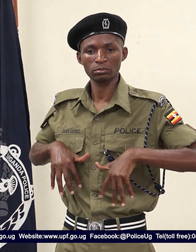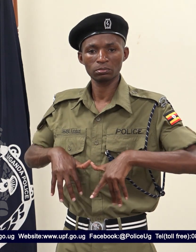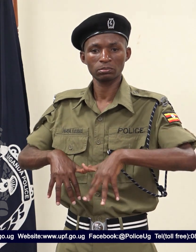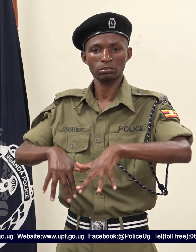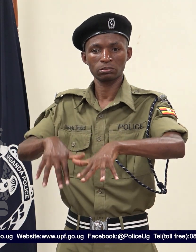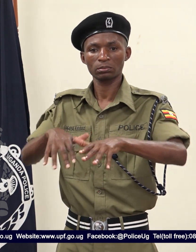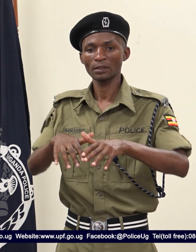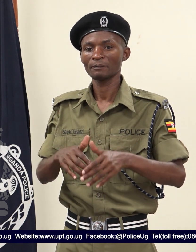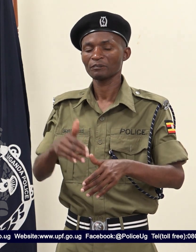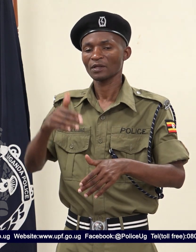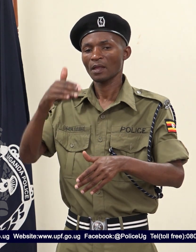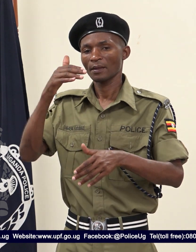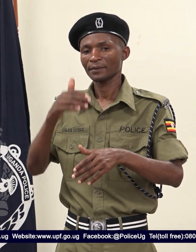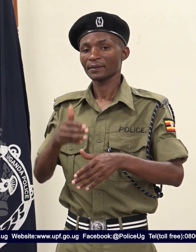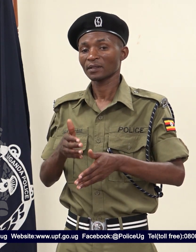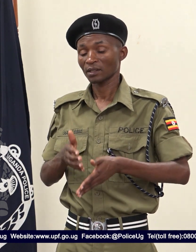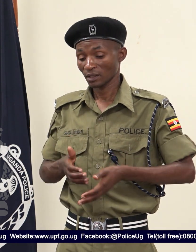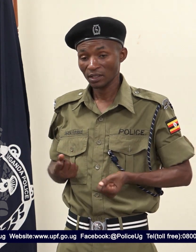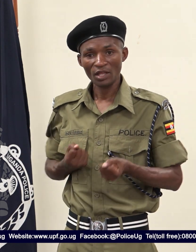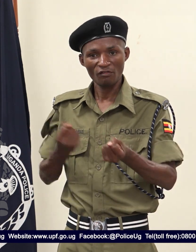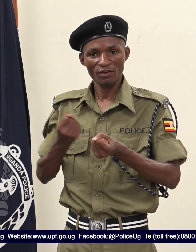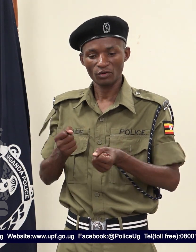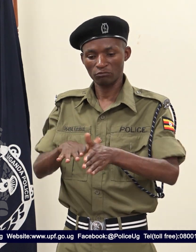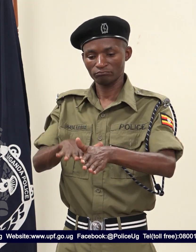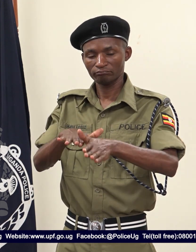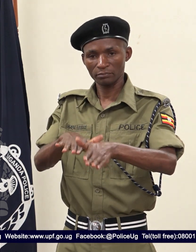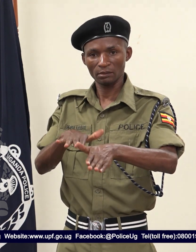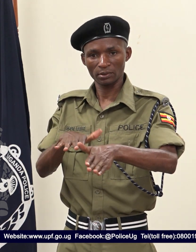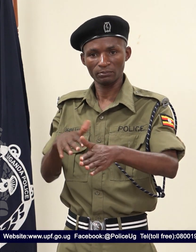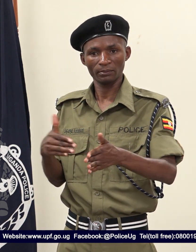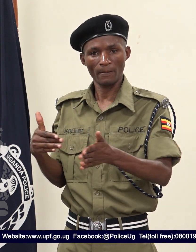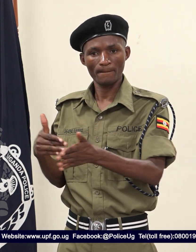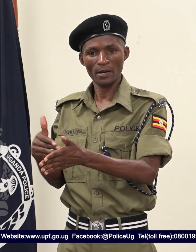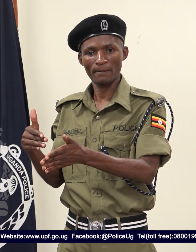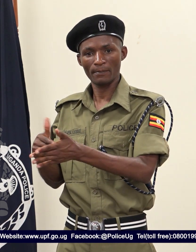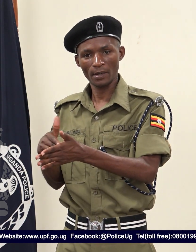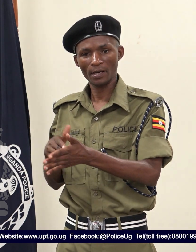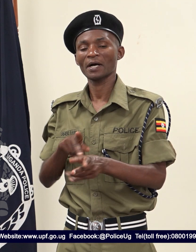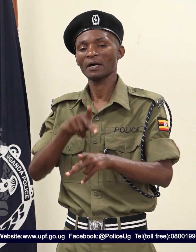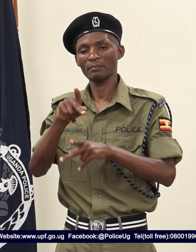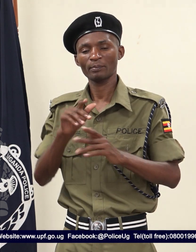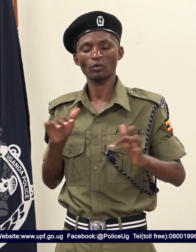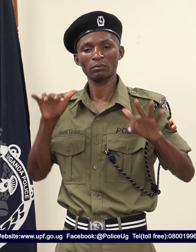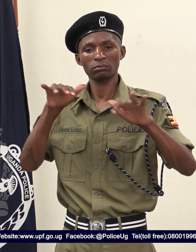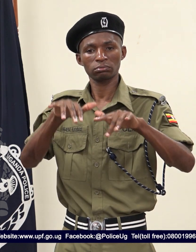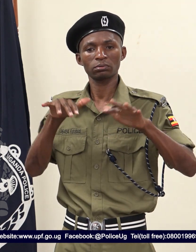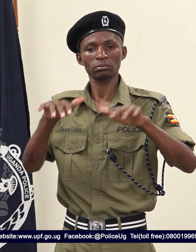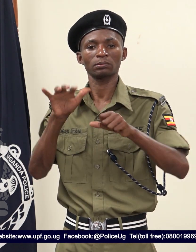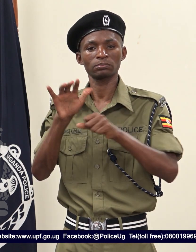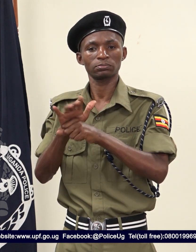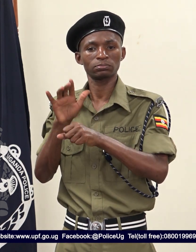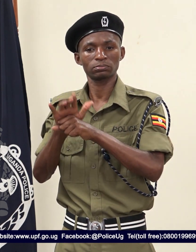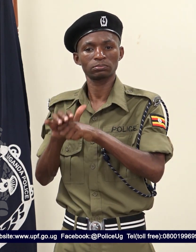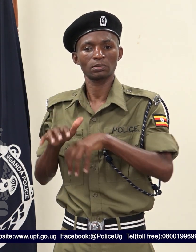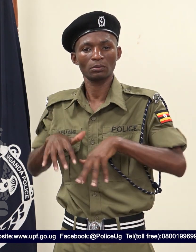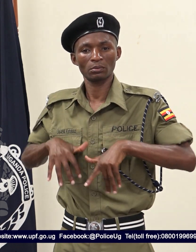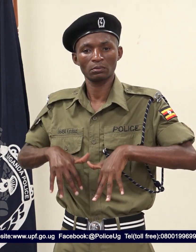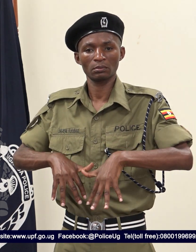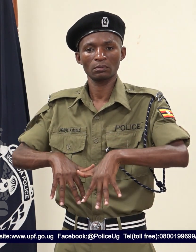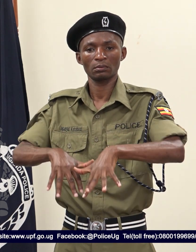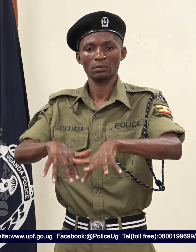traffic is highly disrupted, there is congestion which has been built,